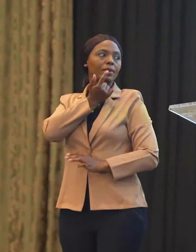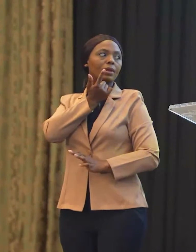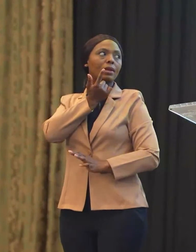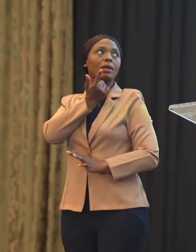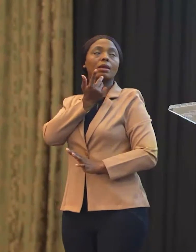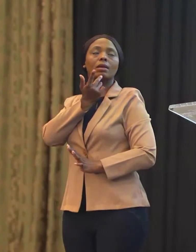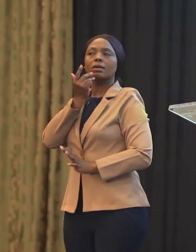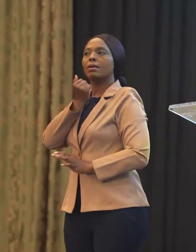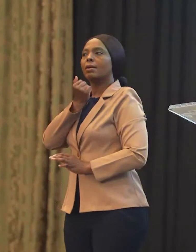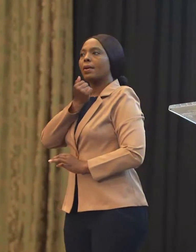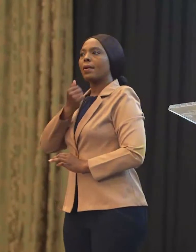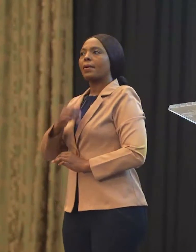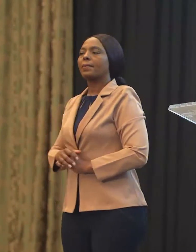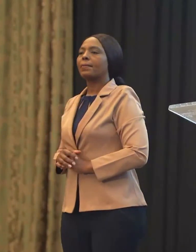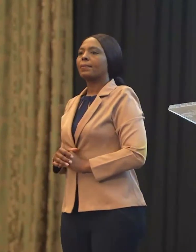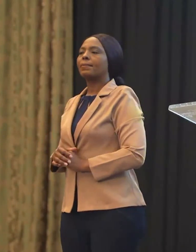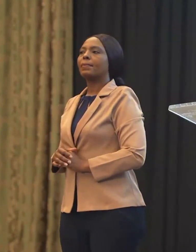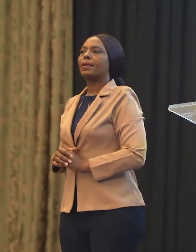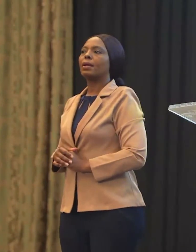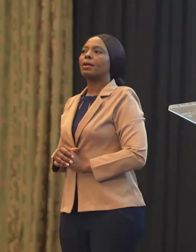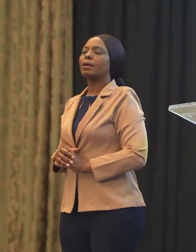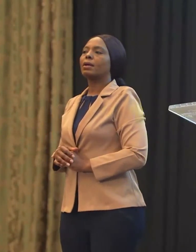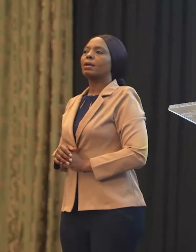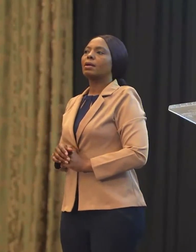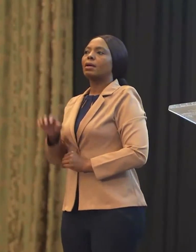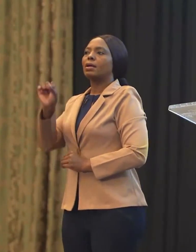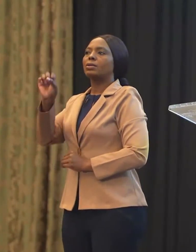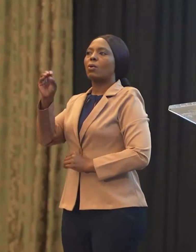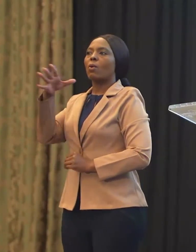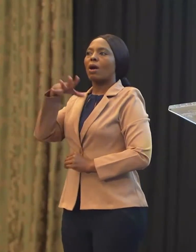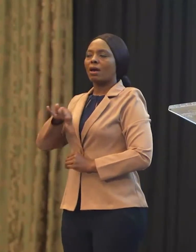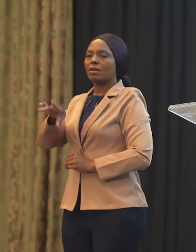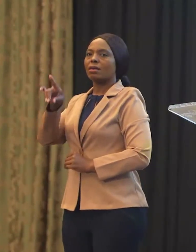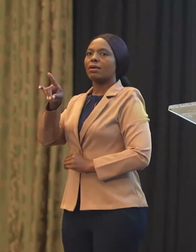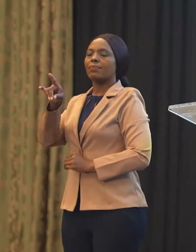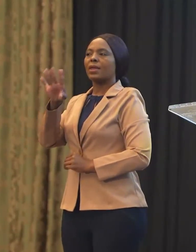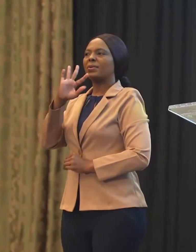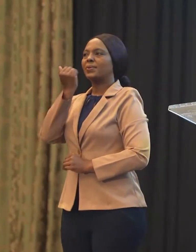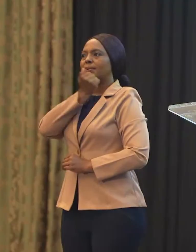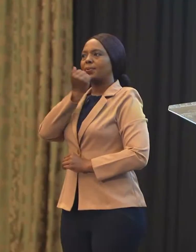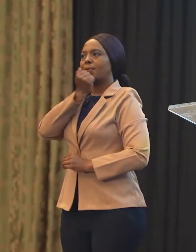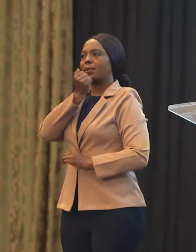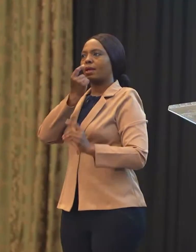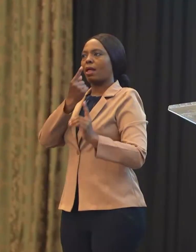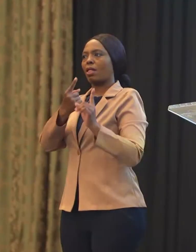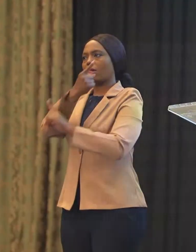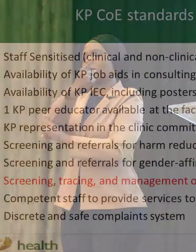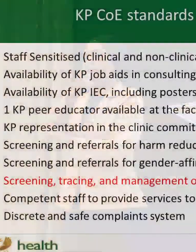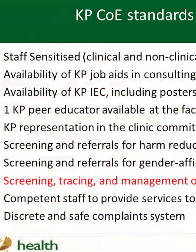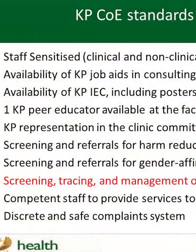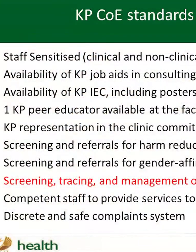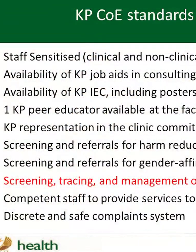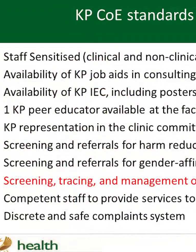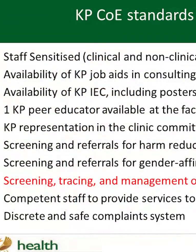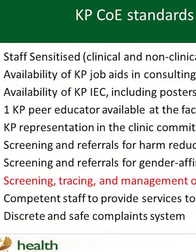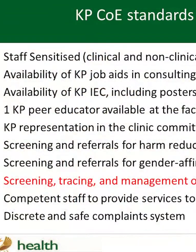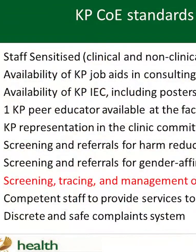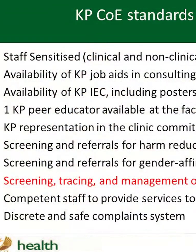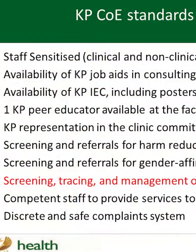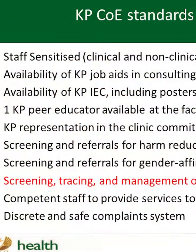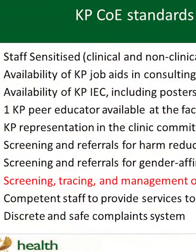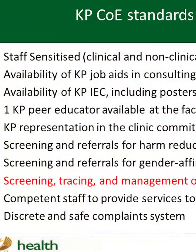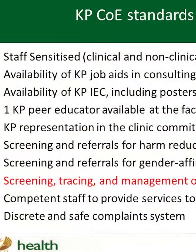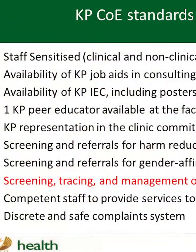Apologies, colleagues, on the 4th